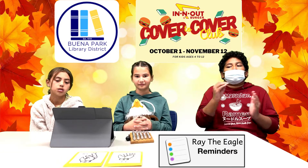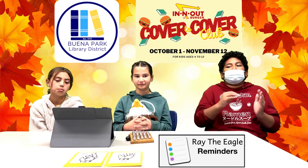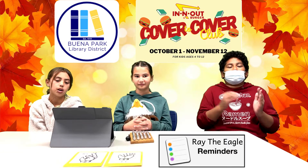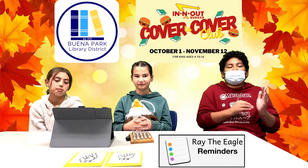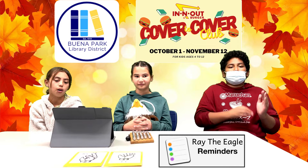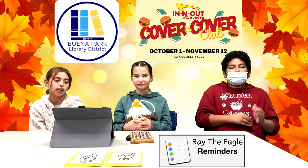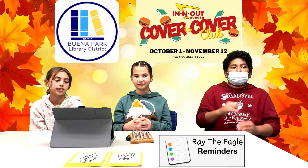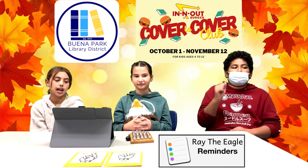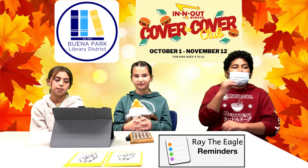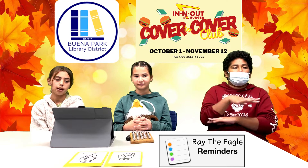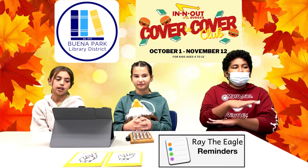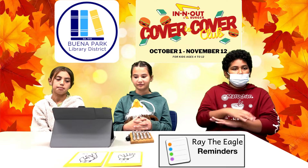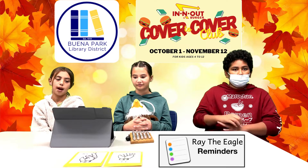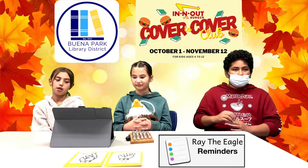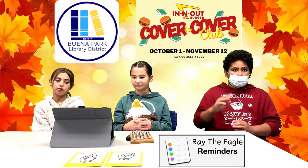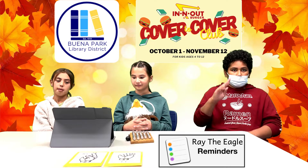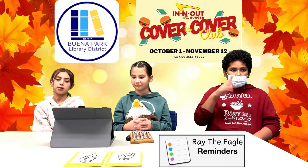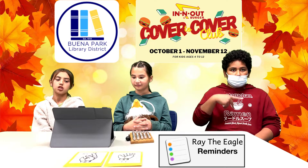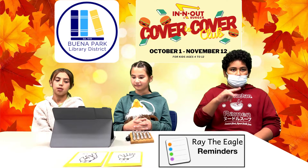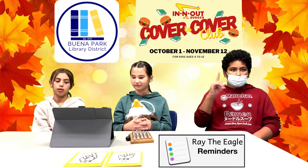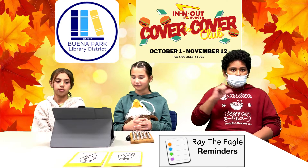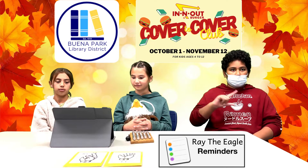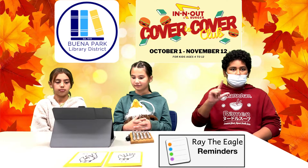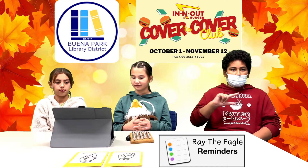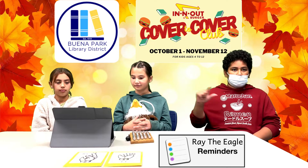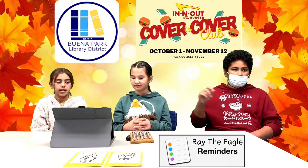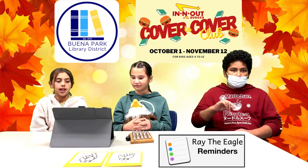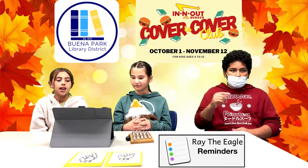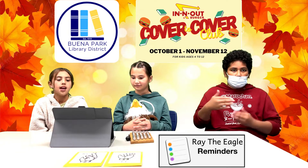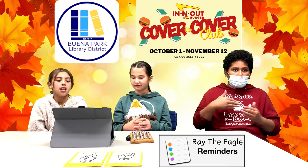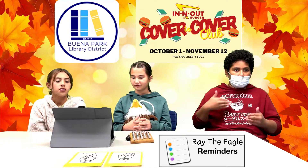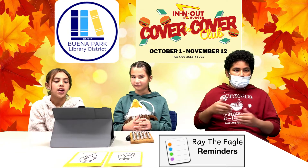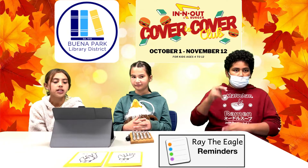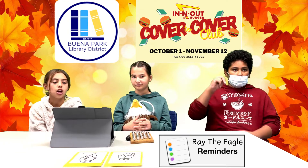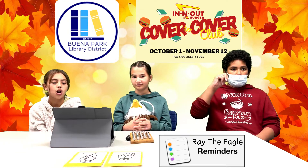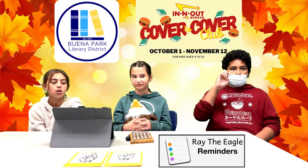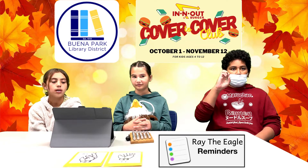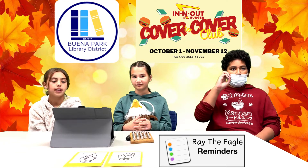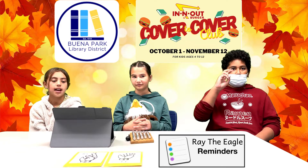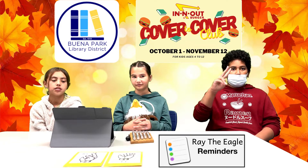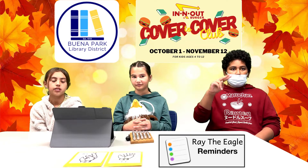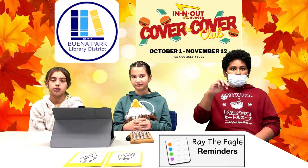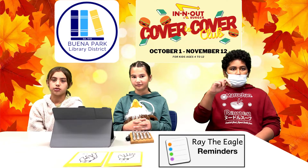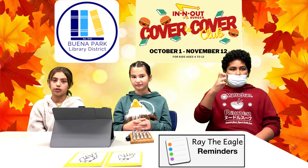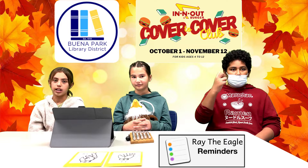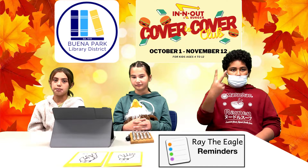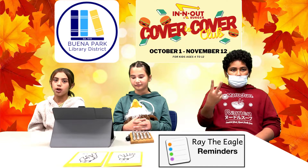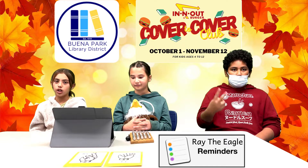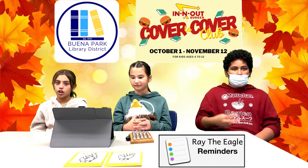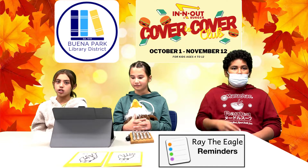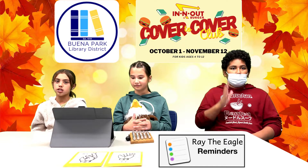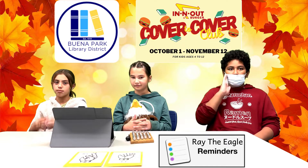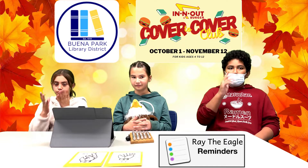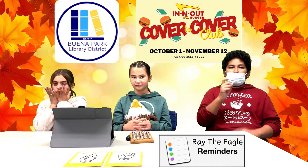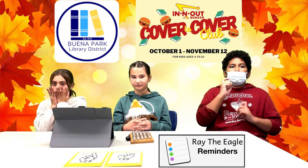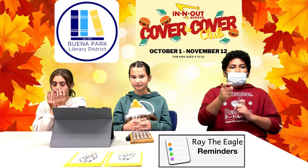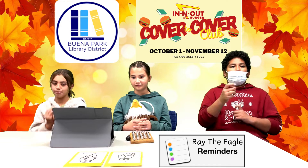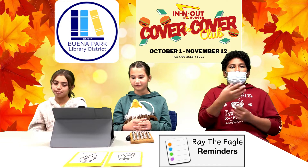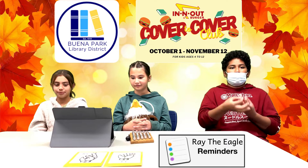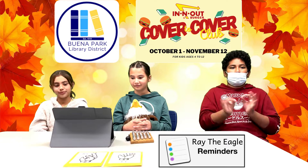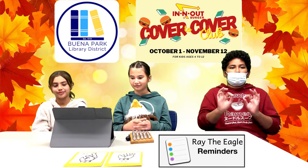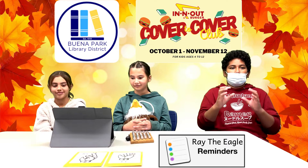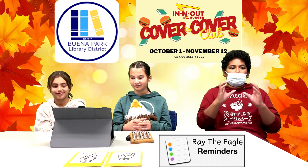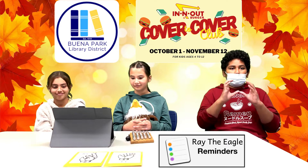Reading log to the Bueno Park Library by November 12th. Then go get those free burgers.